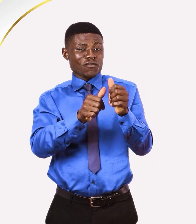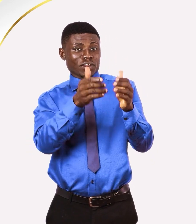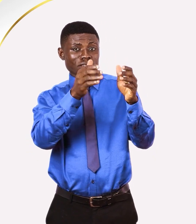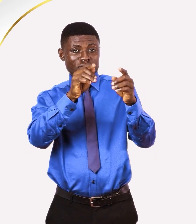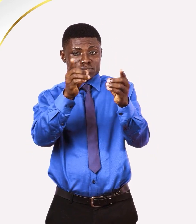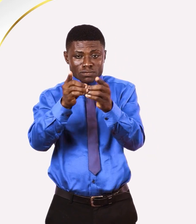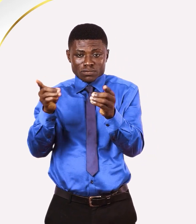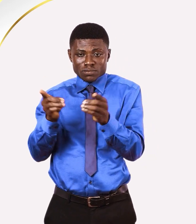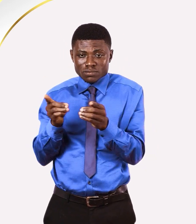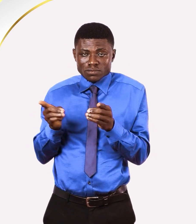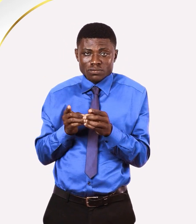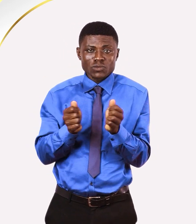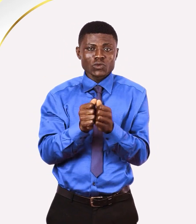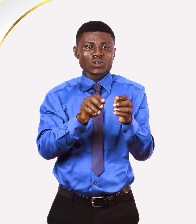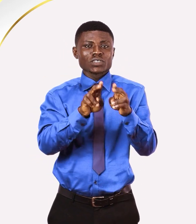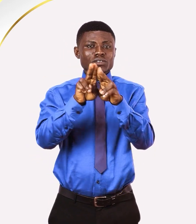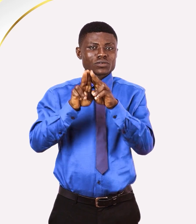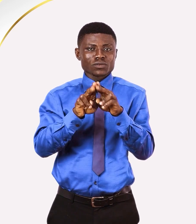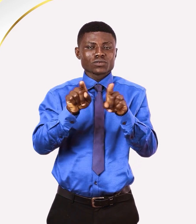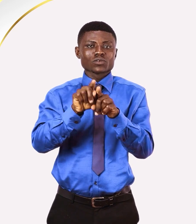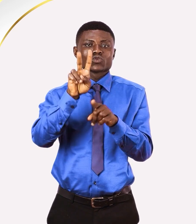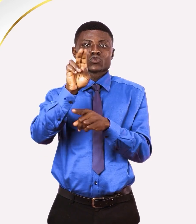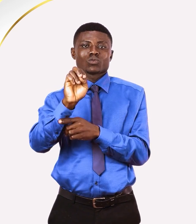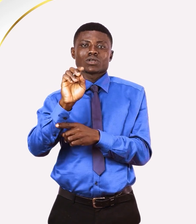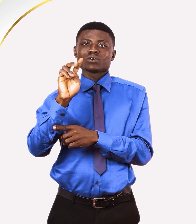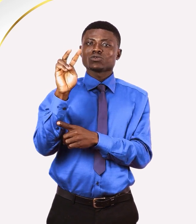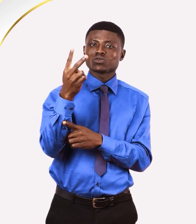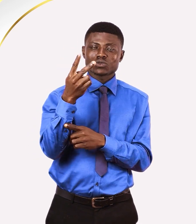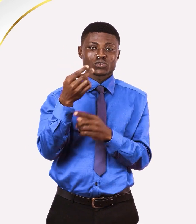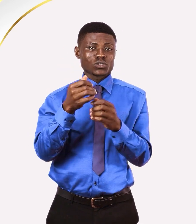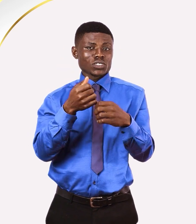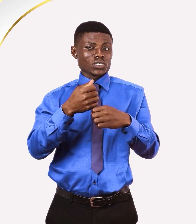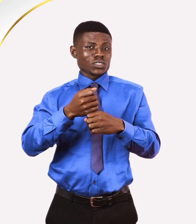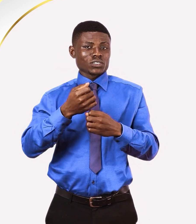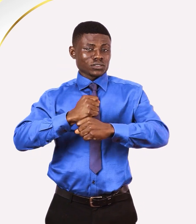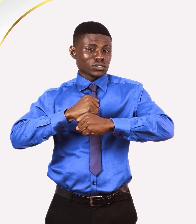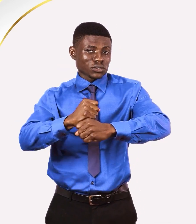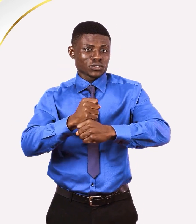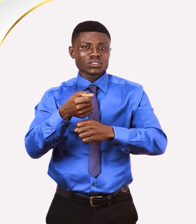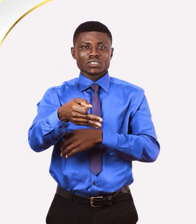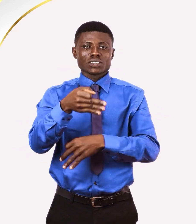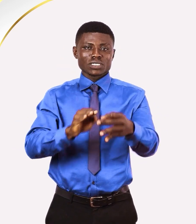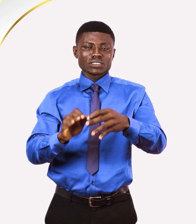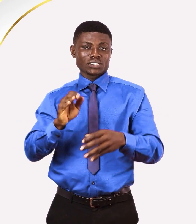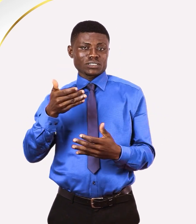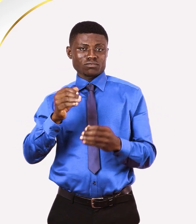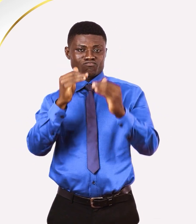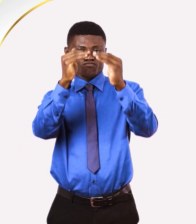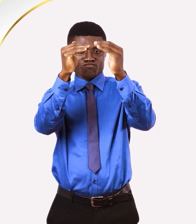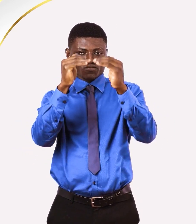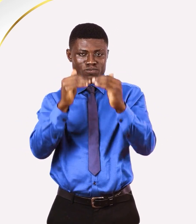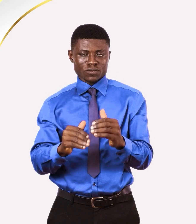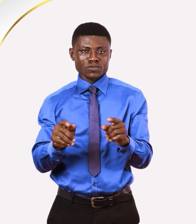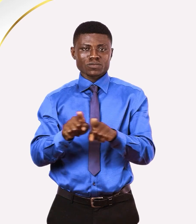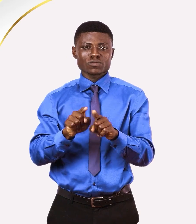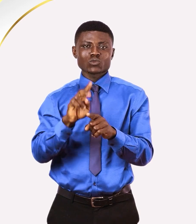each department and unit. 2.2. The Securities and Exchange Commission's